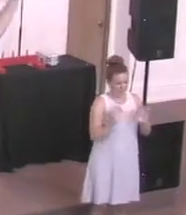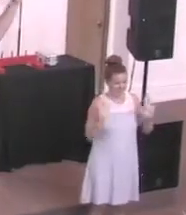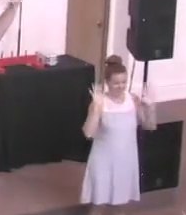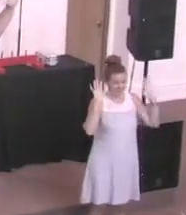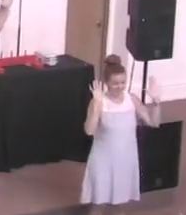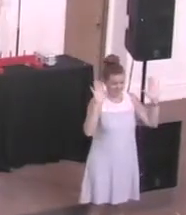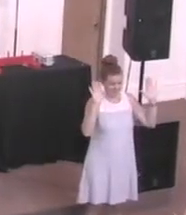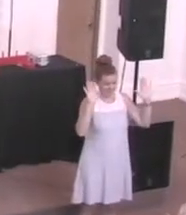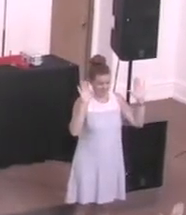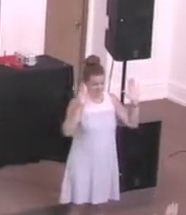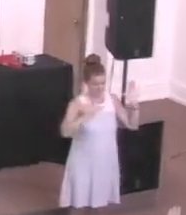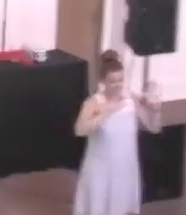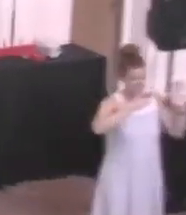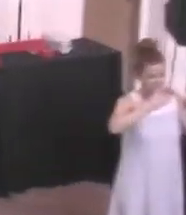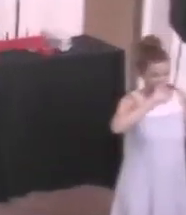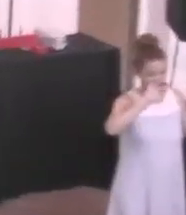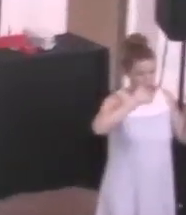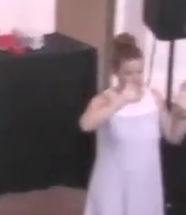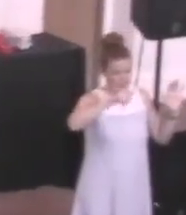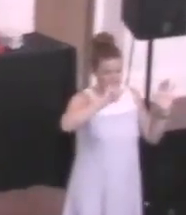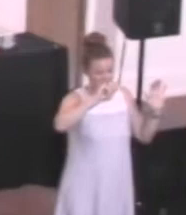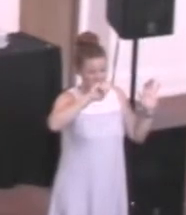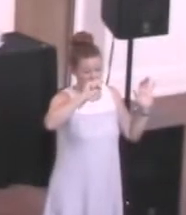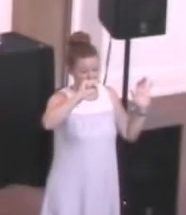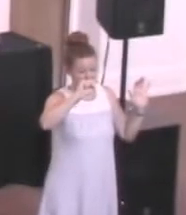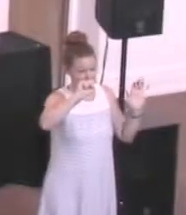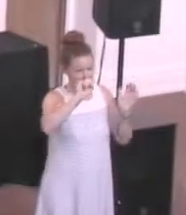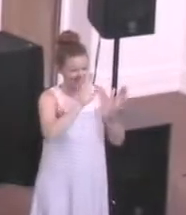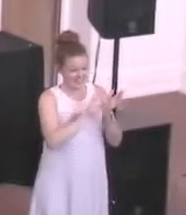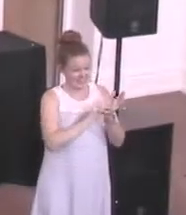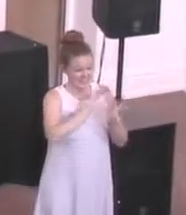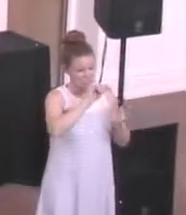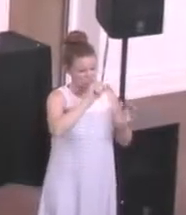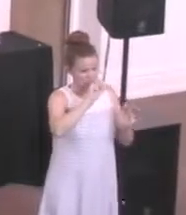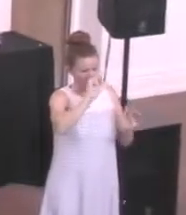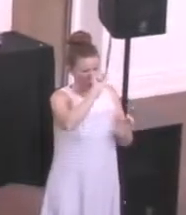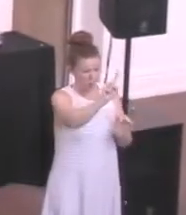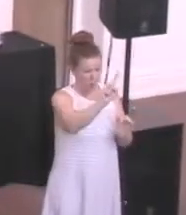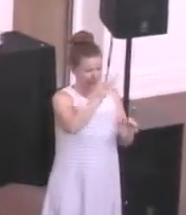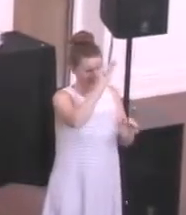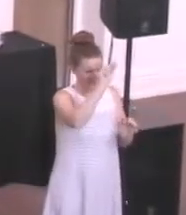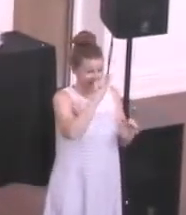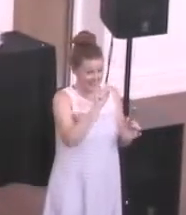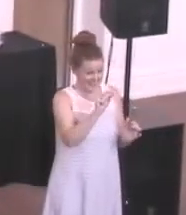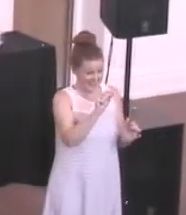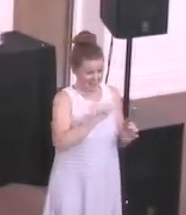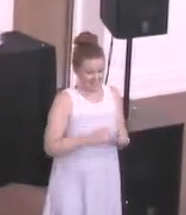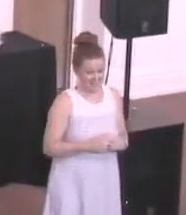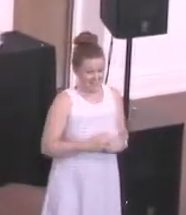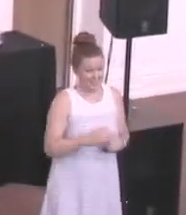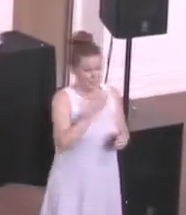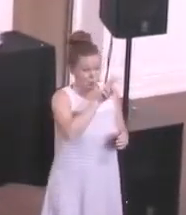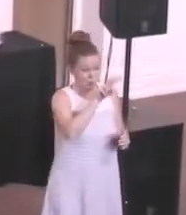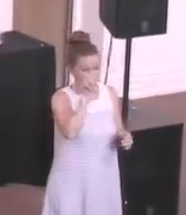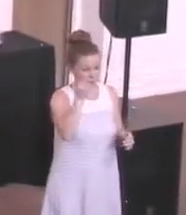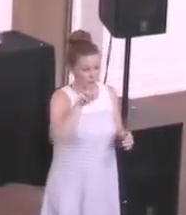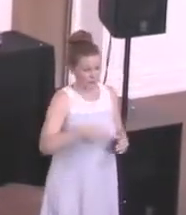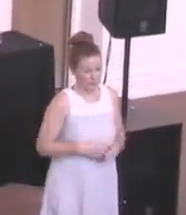warmed up. This is James 1:22. Everyone say, James! James! 1! Dot, dot!